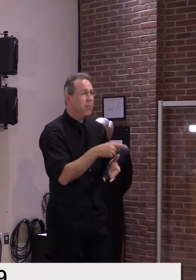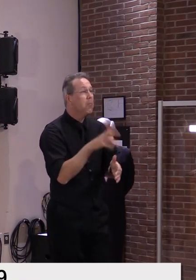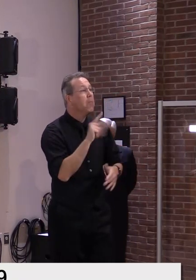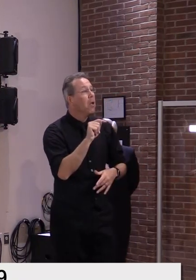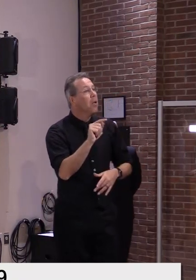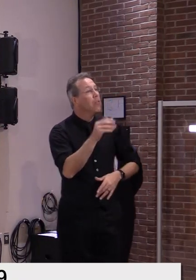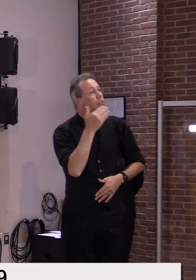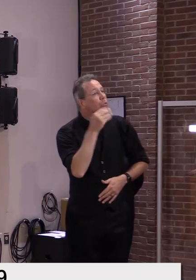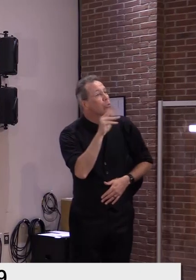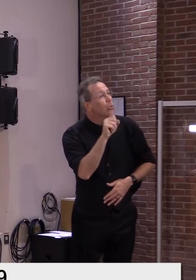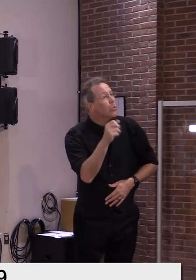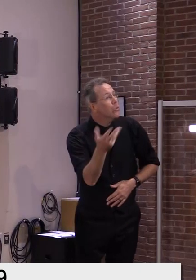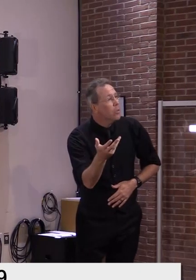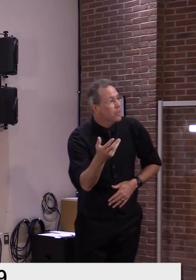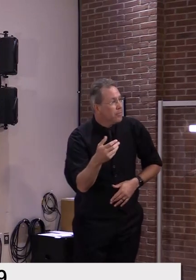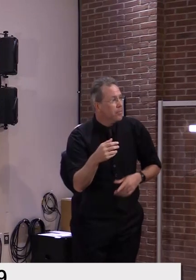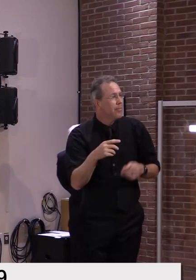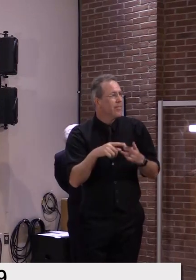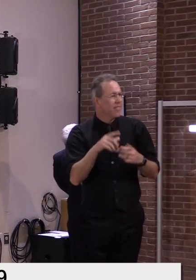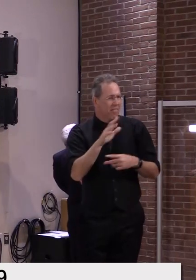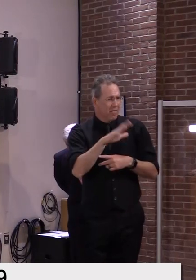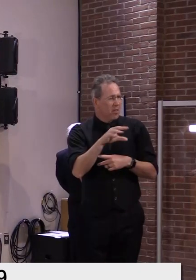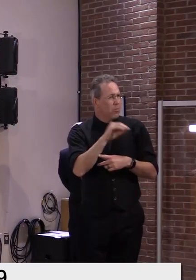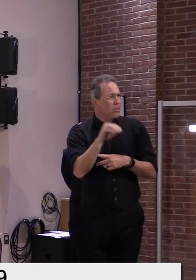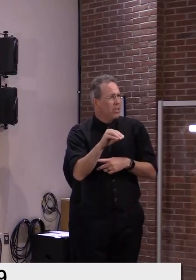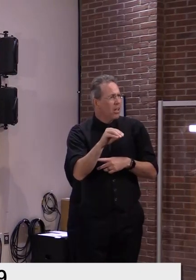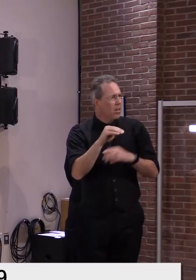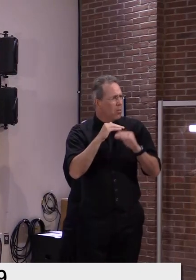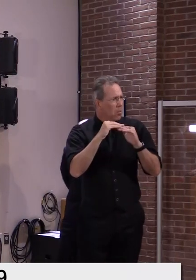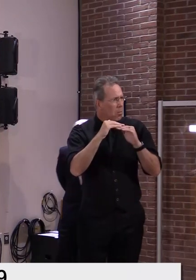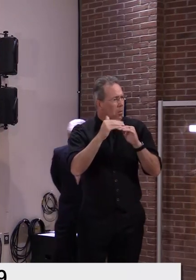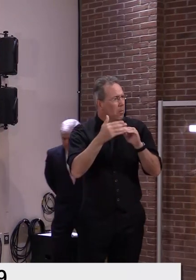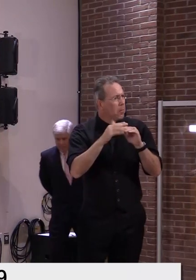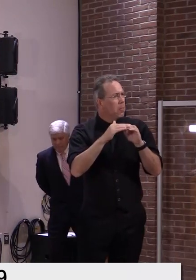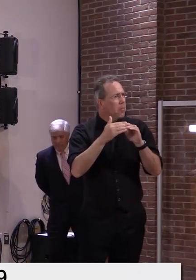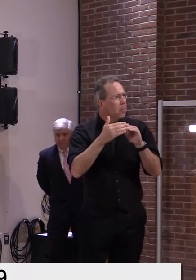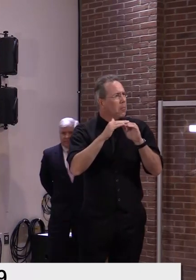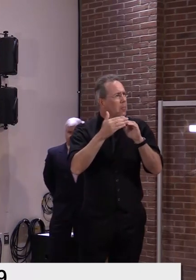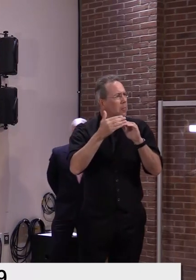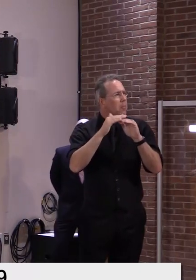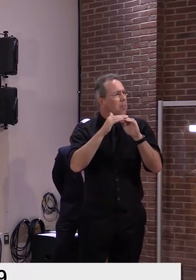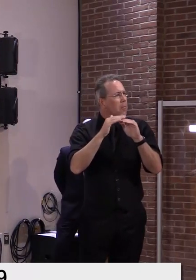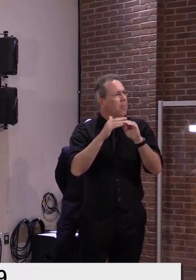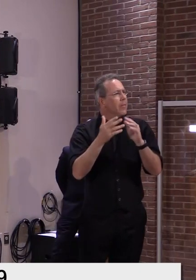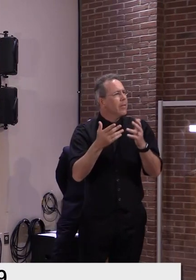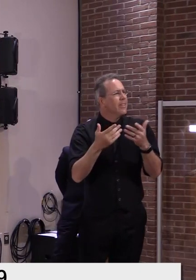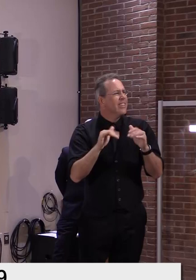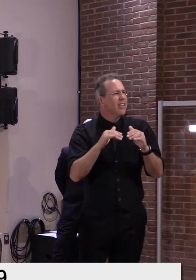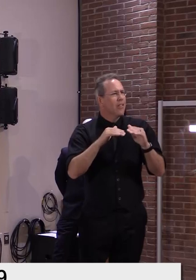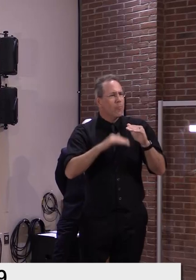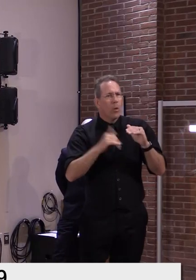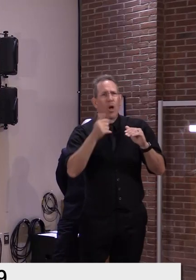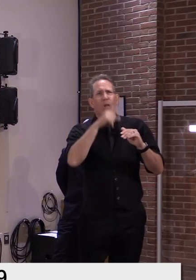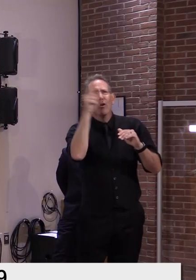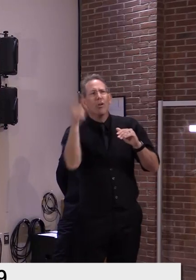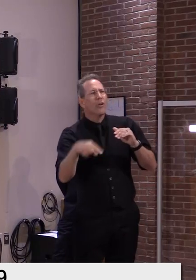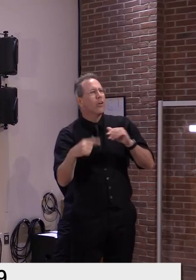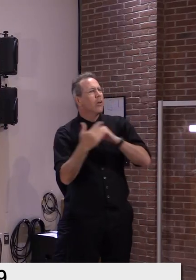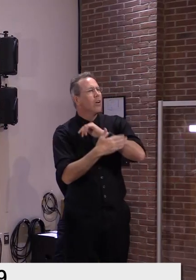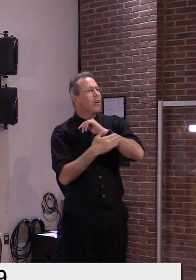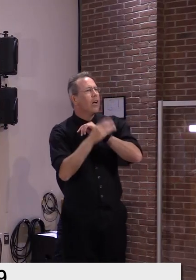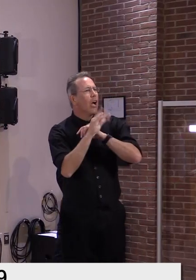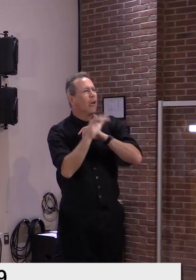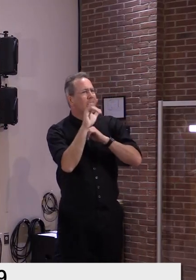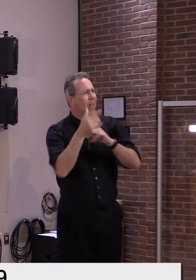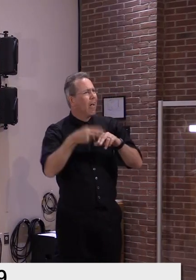it's not been a static number. It has gone up. It's just not at the level of the other counties at this point. But I don't think it's because